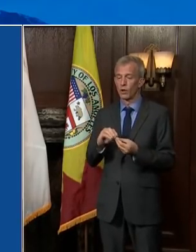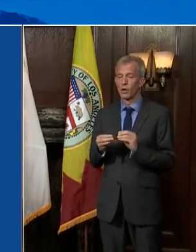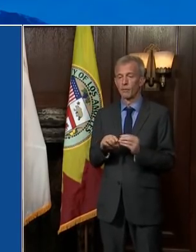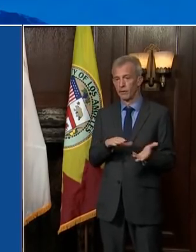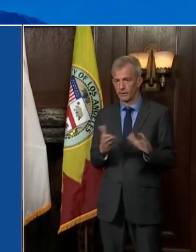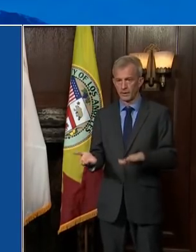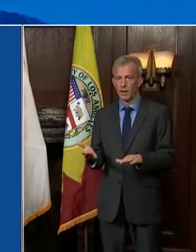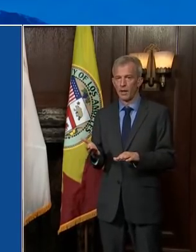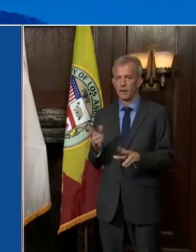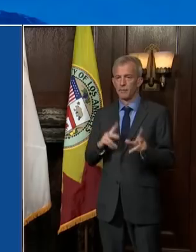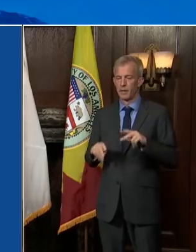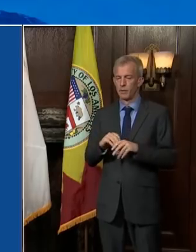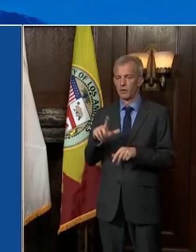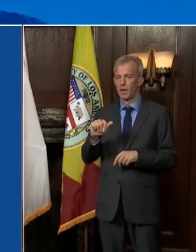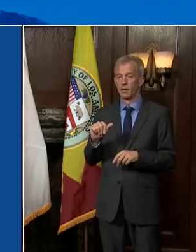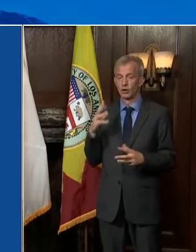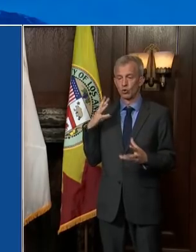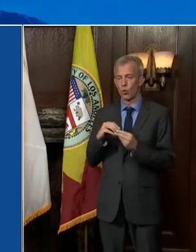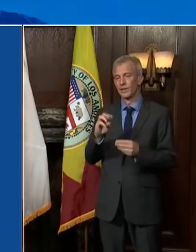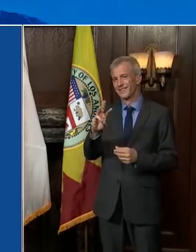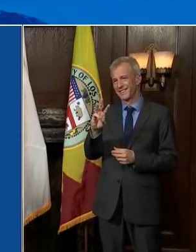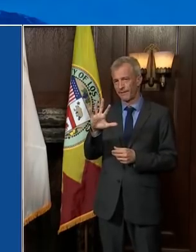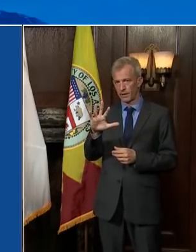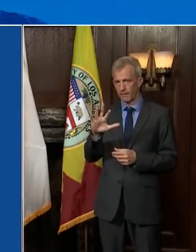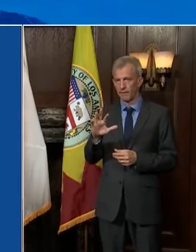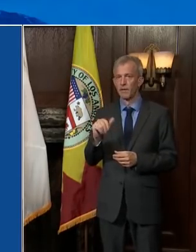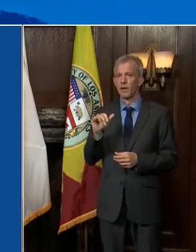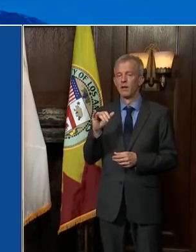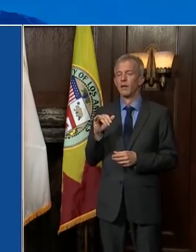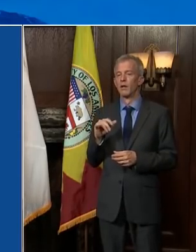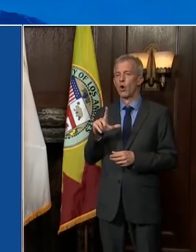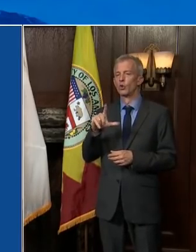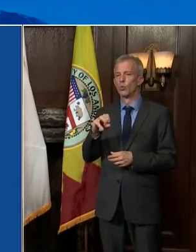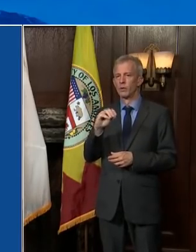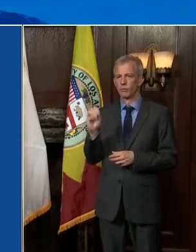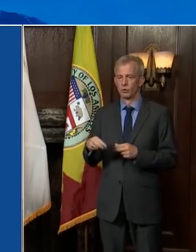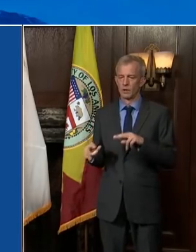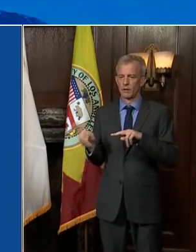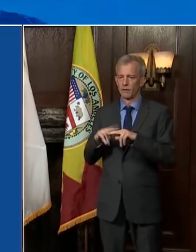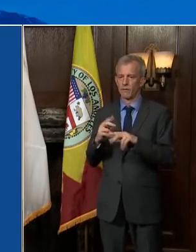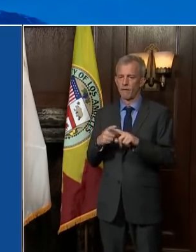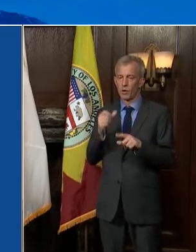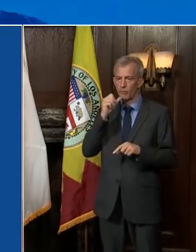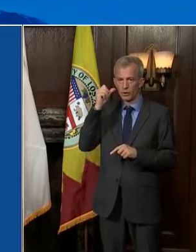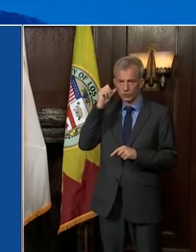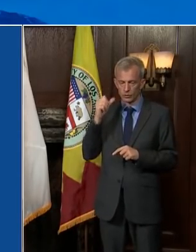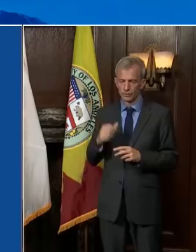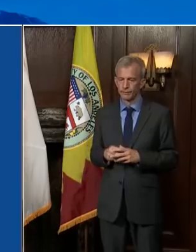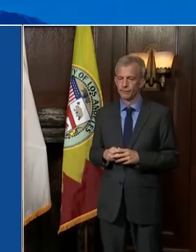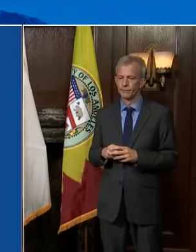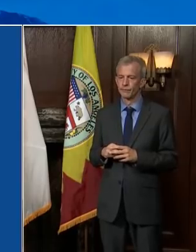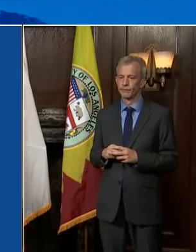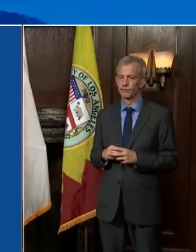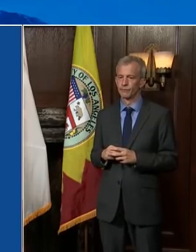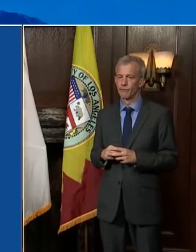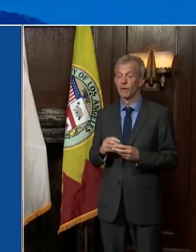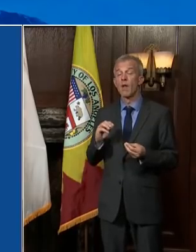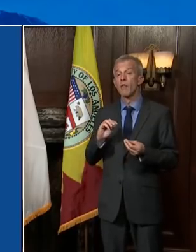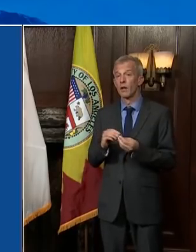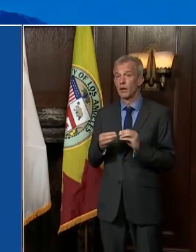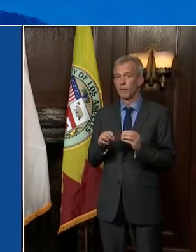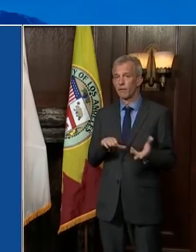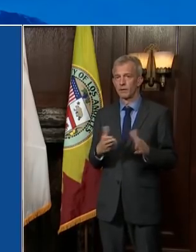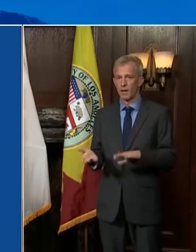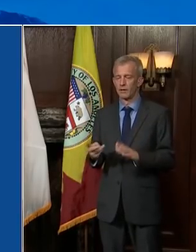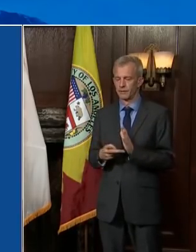Angelinos to 65, a 20% increase over yesterday, and the number of deaths have also doubled over